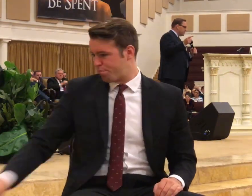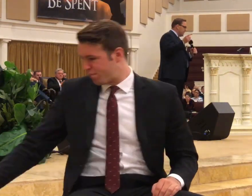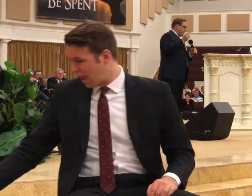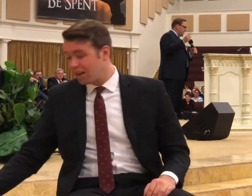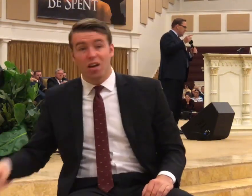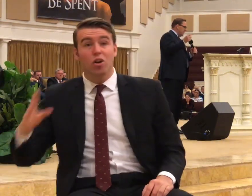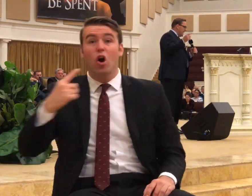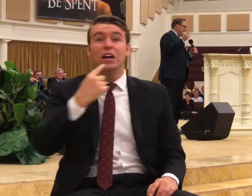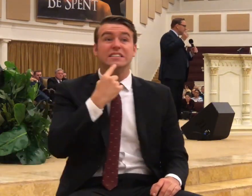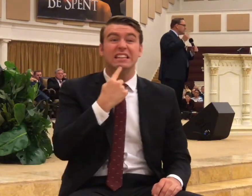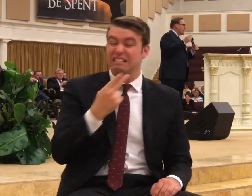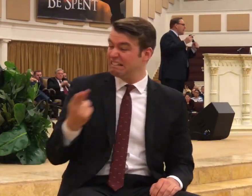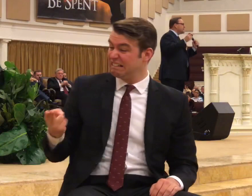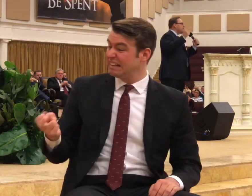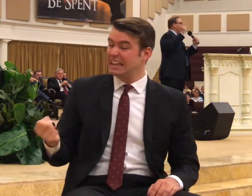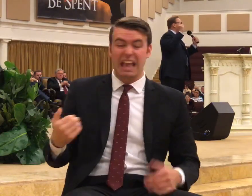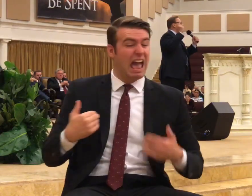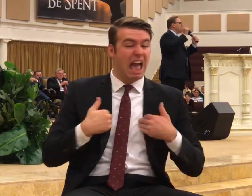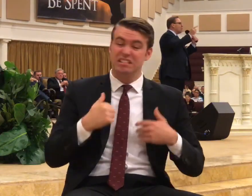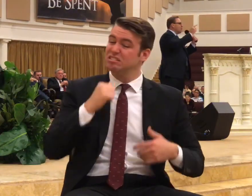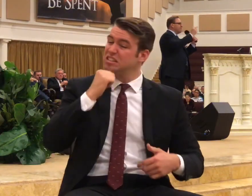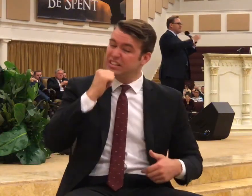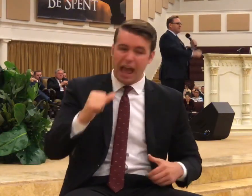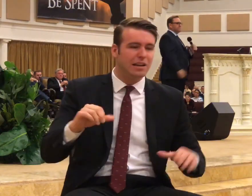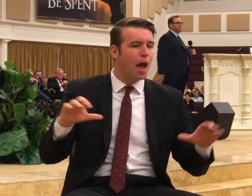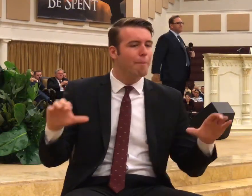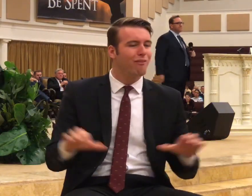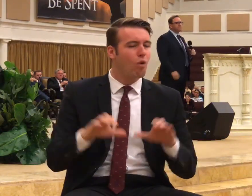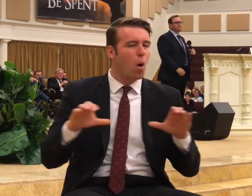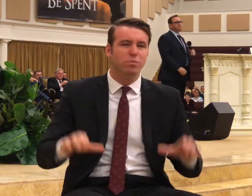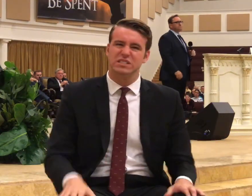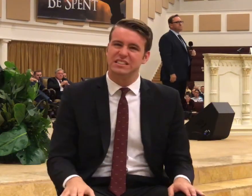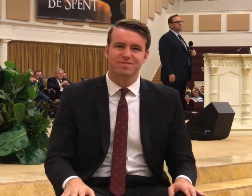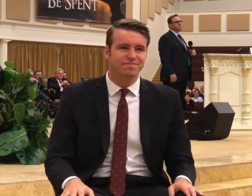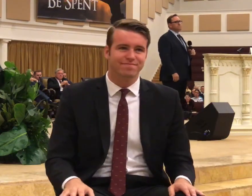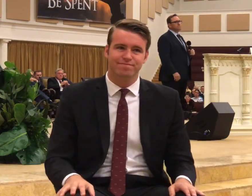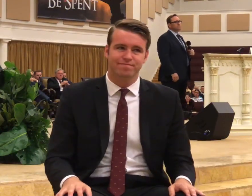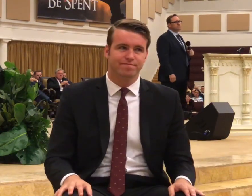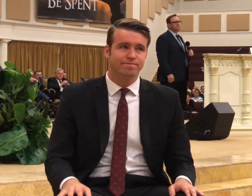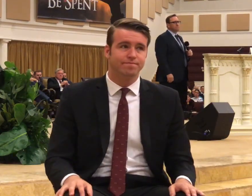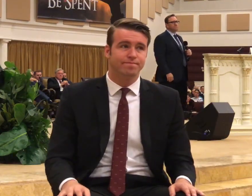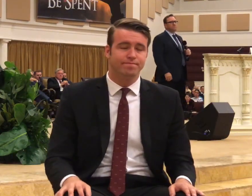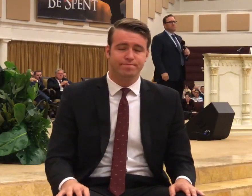these words, he has not performed.